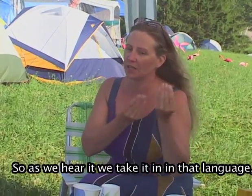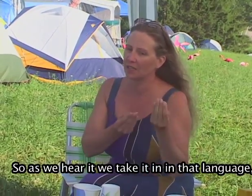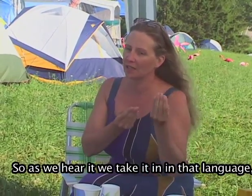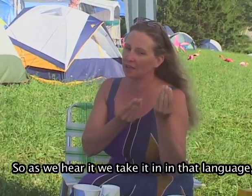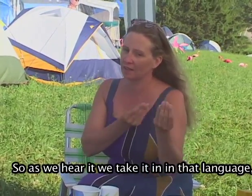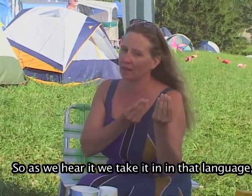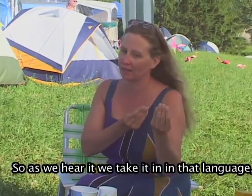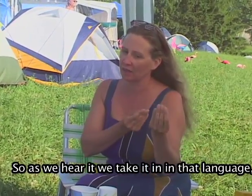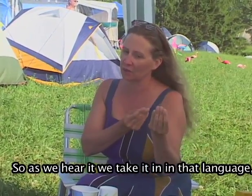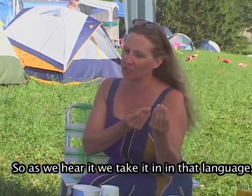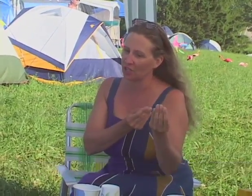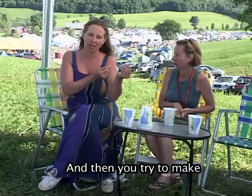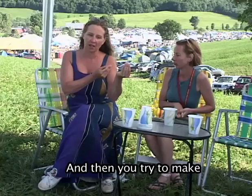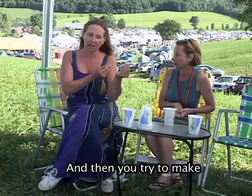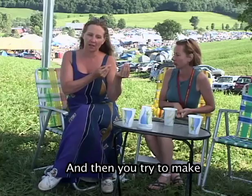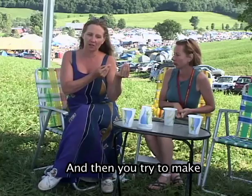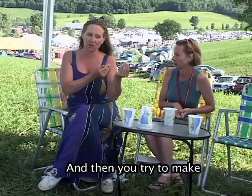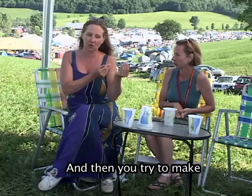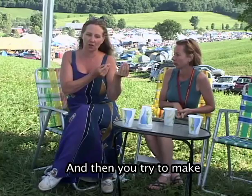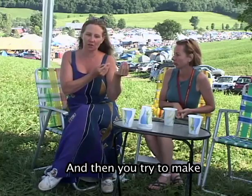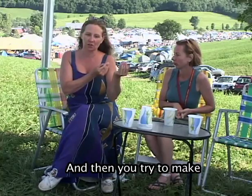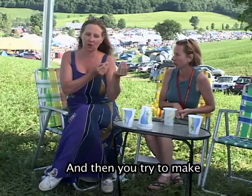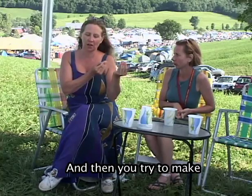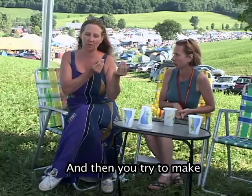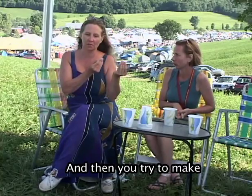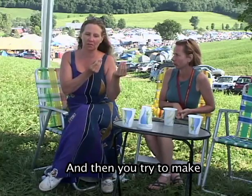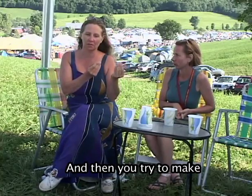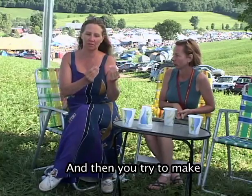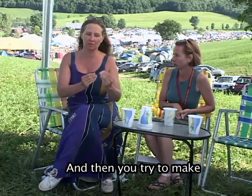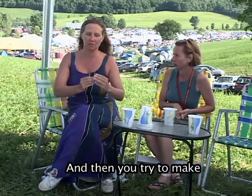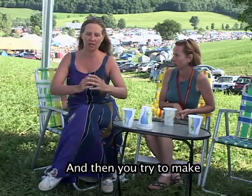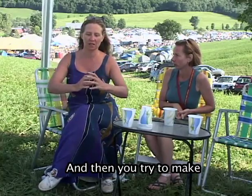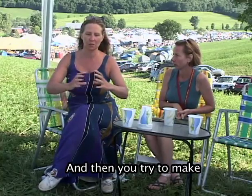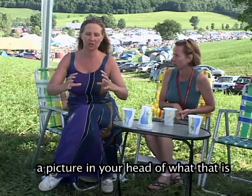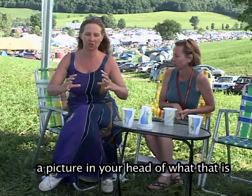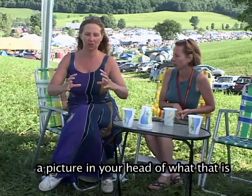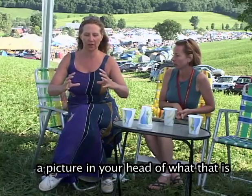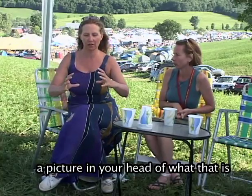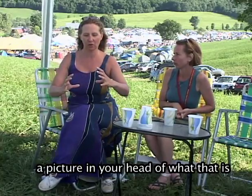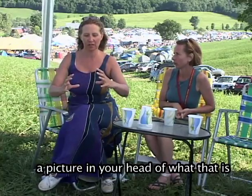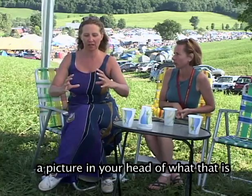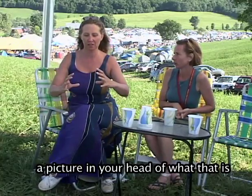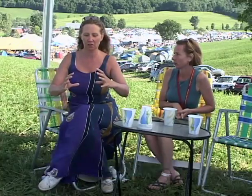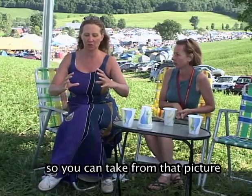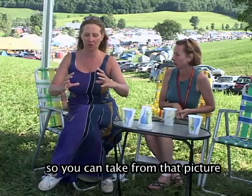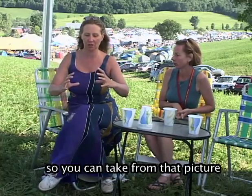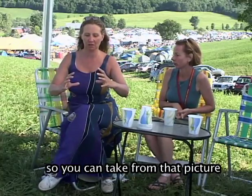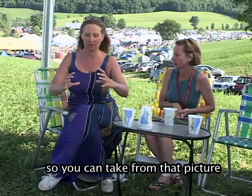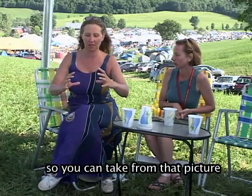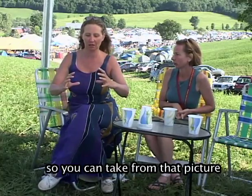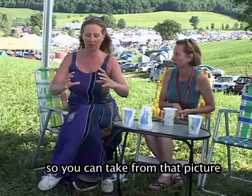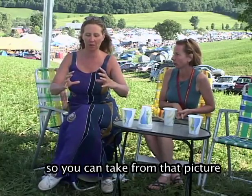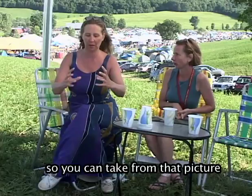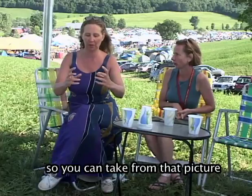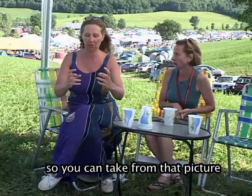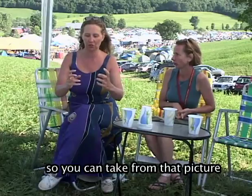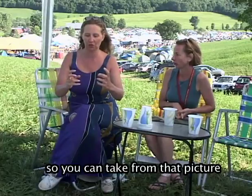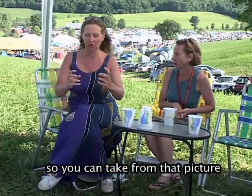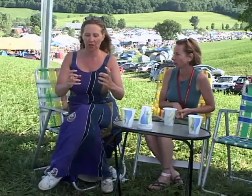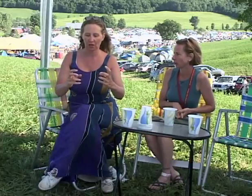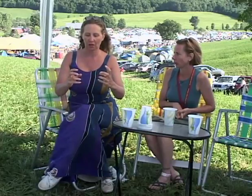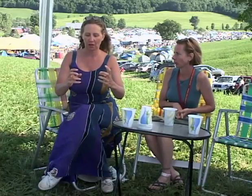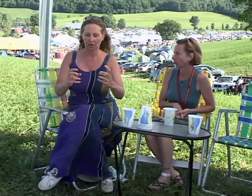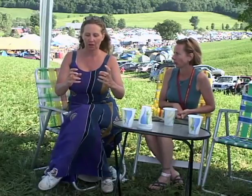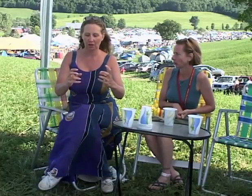hear it, we take it in that language, and then you sort of try to make this picture in your head of what that is so that you can take from that